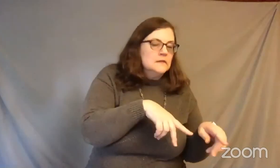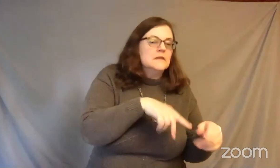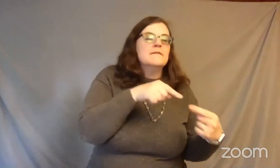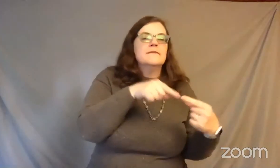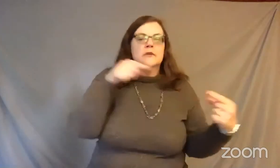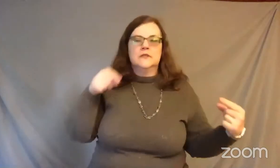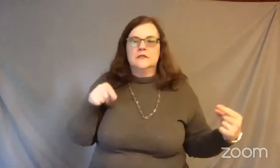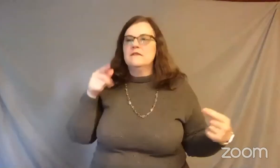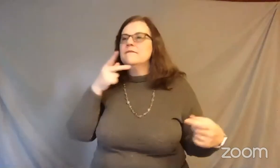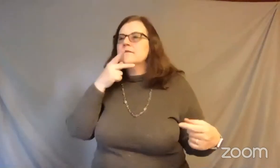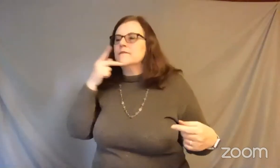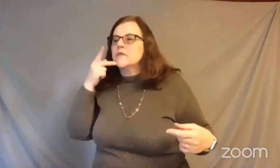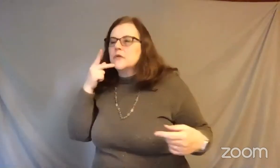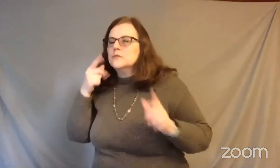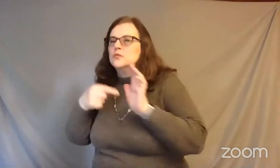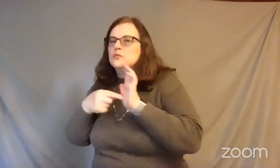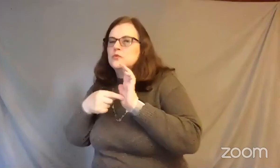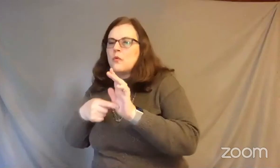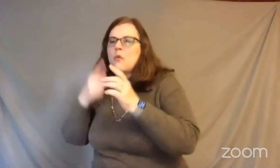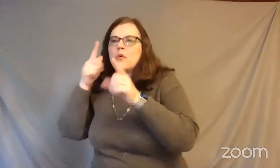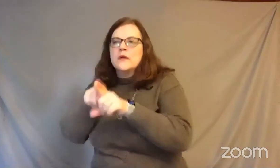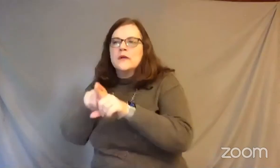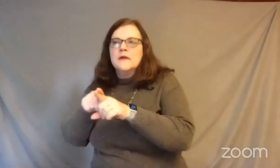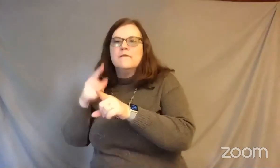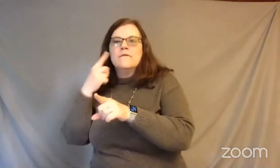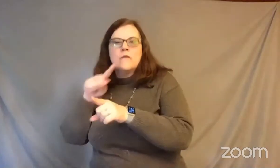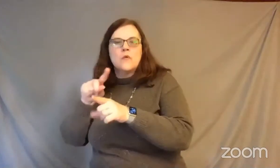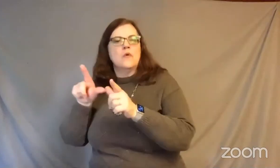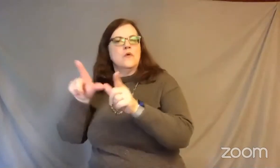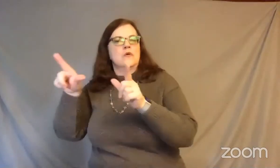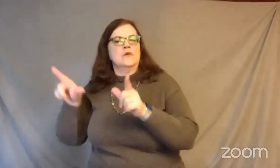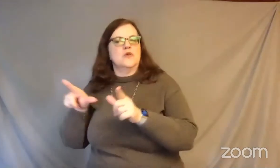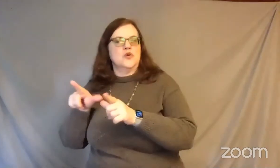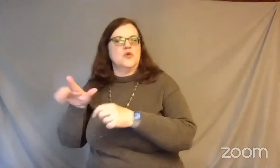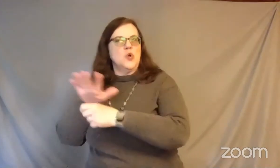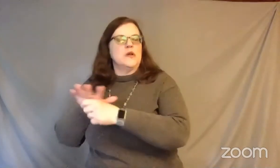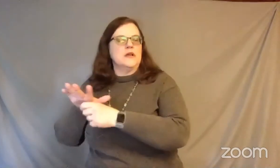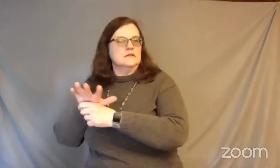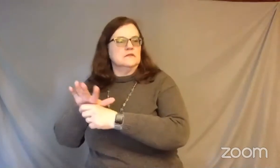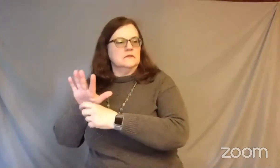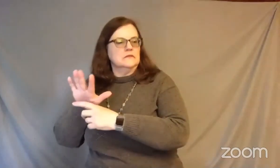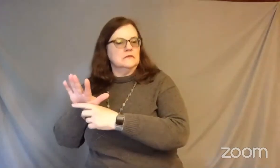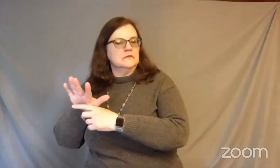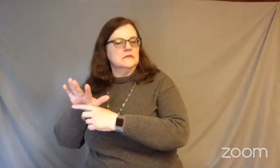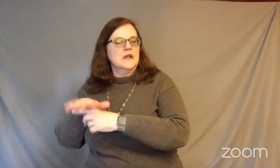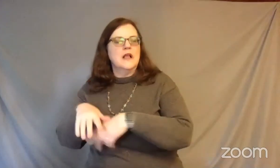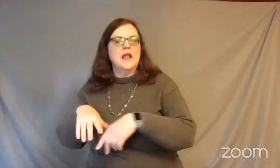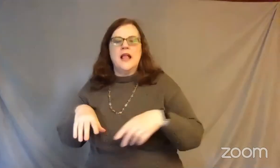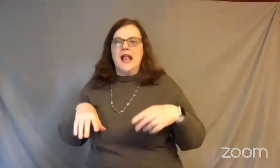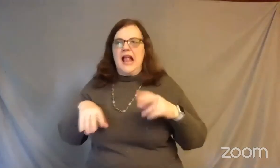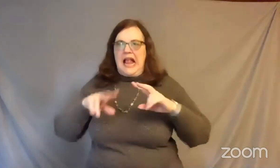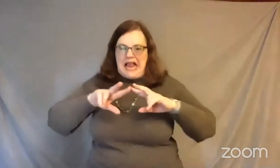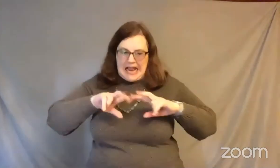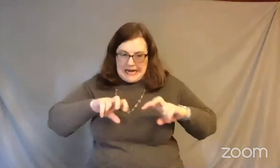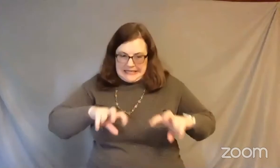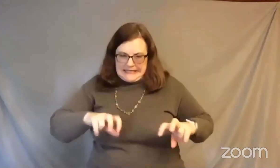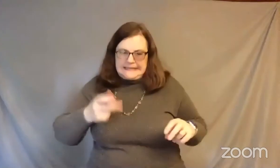What is verb agreement for person, and then verb agreement for location, and how was it